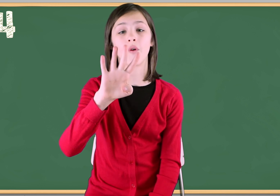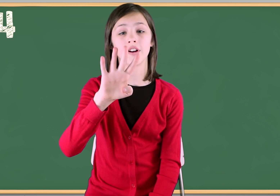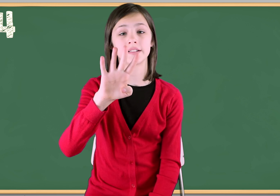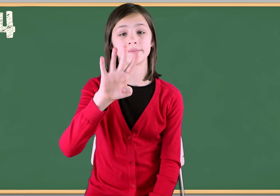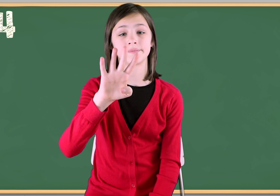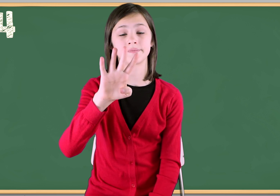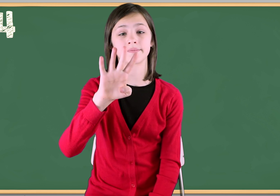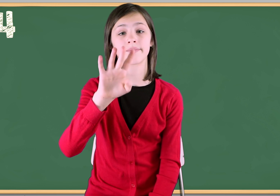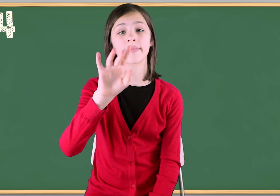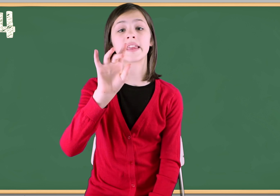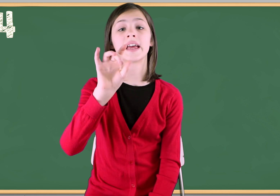84,